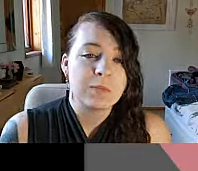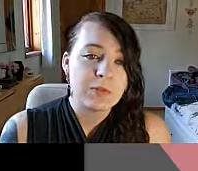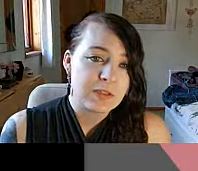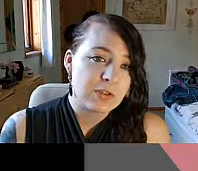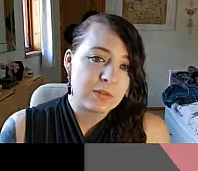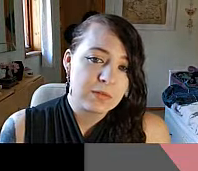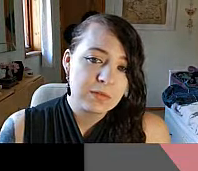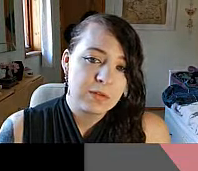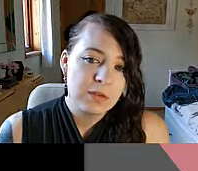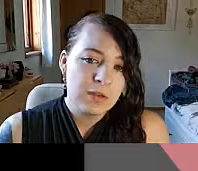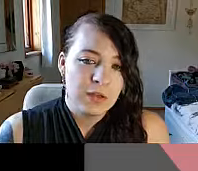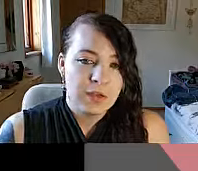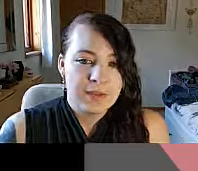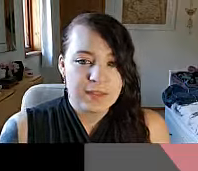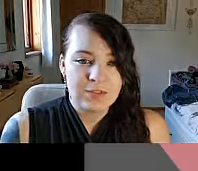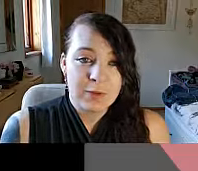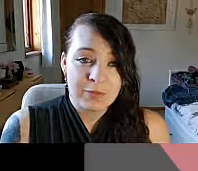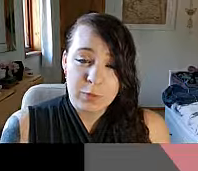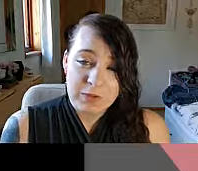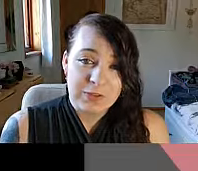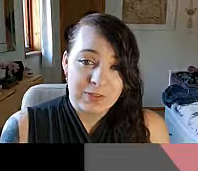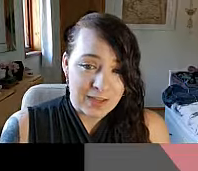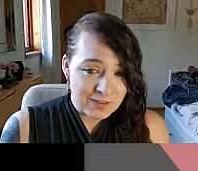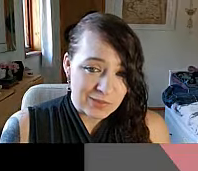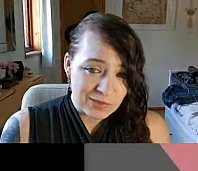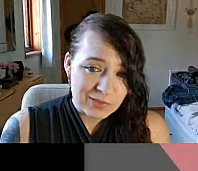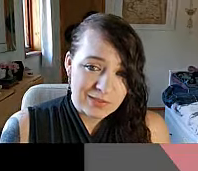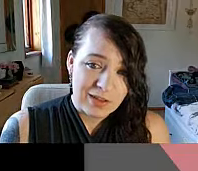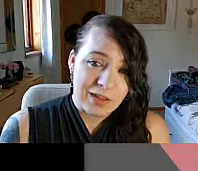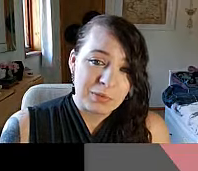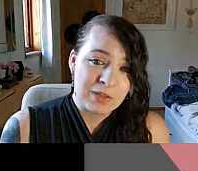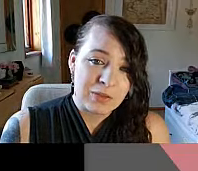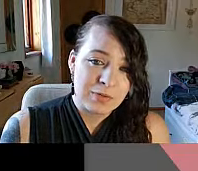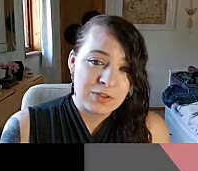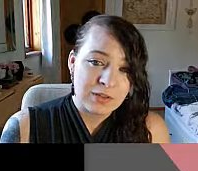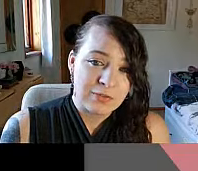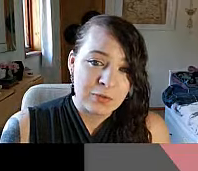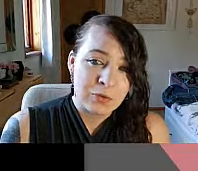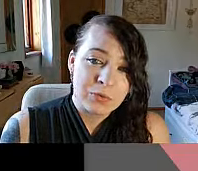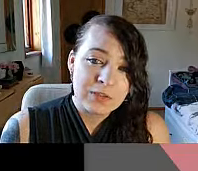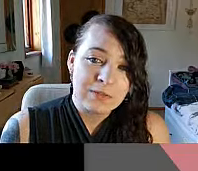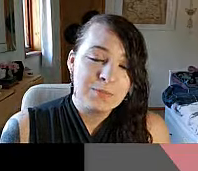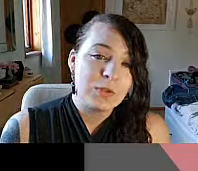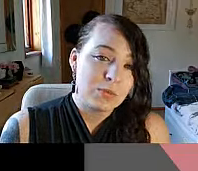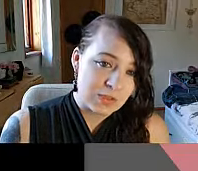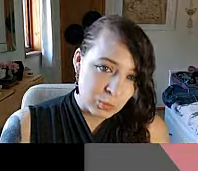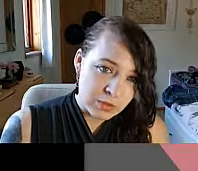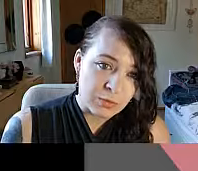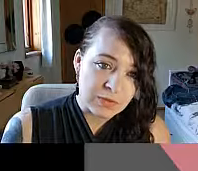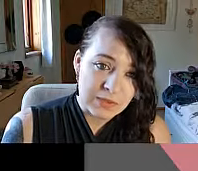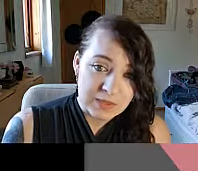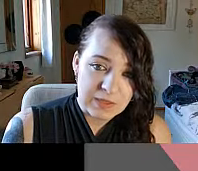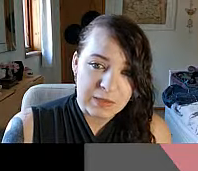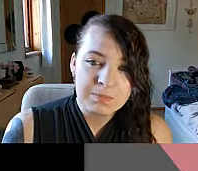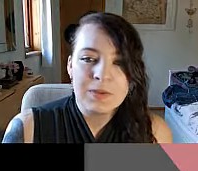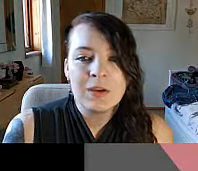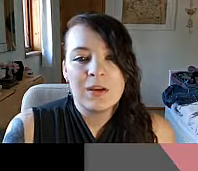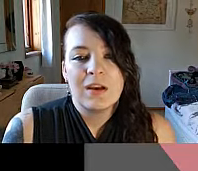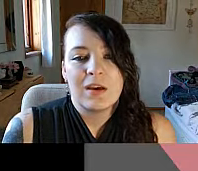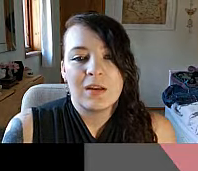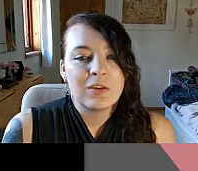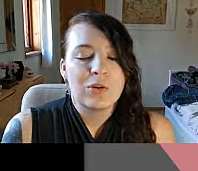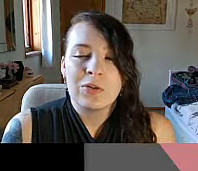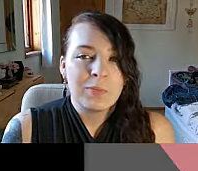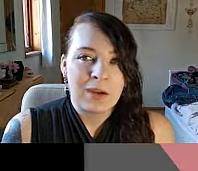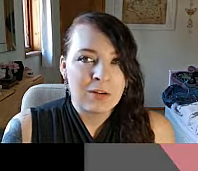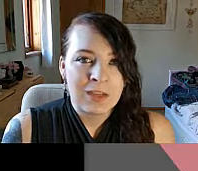times and precision. To give a bit of a personal anecdote, I played through Jedi Fallen Order, which was the prequel to this game,